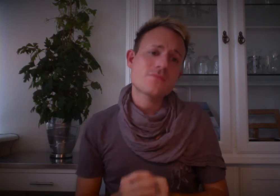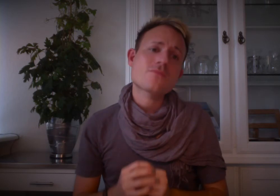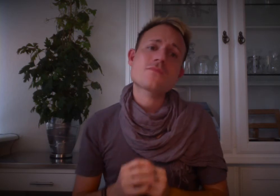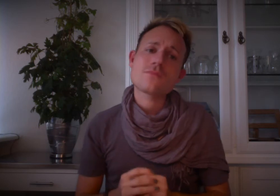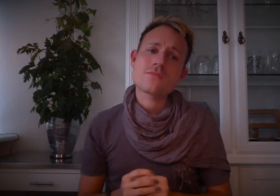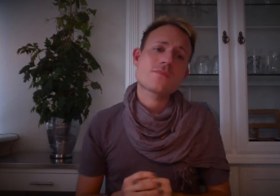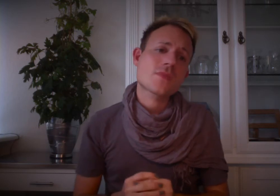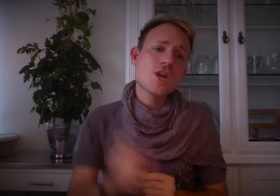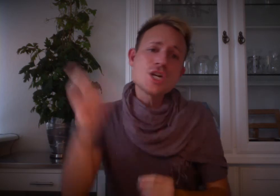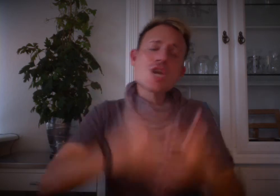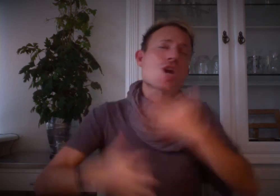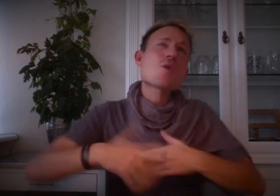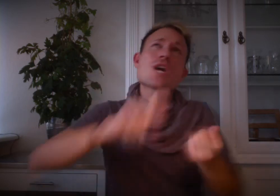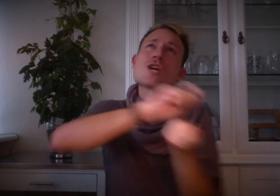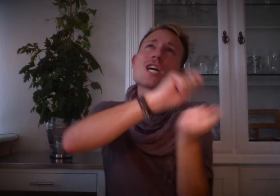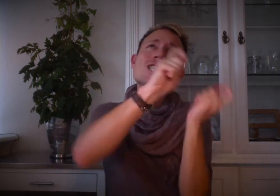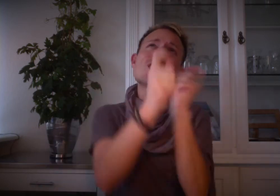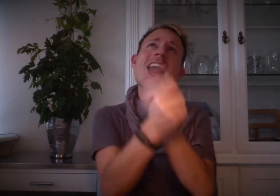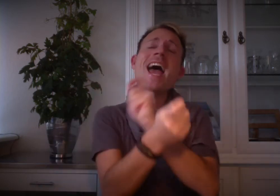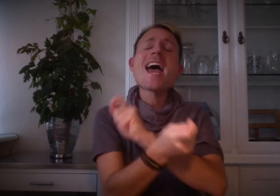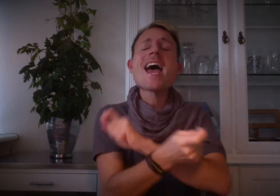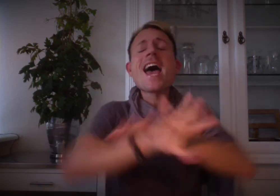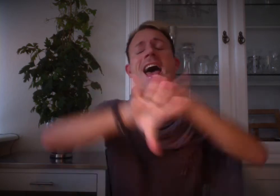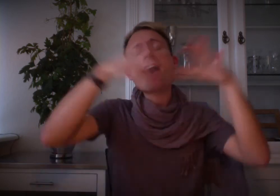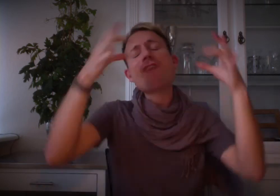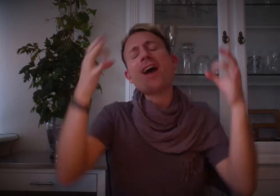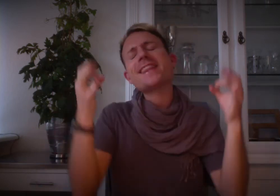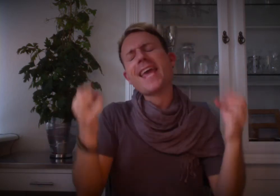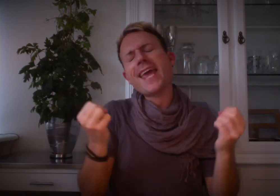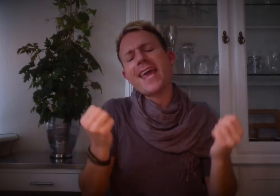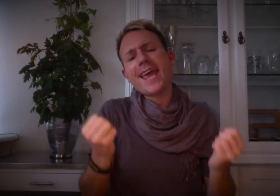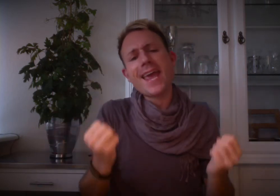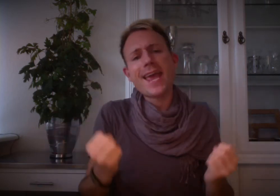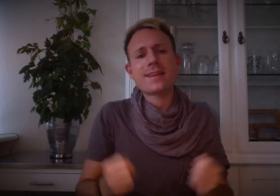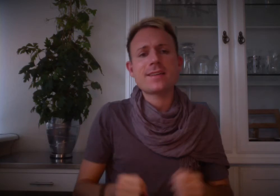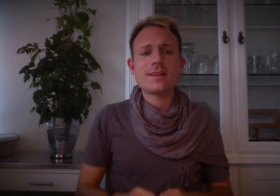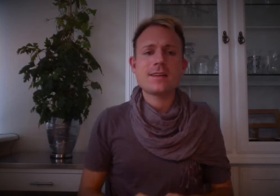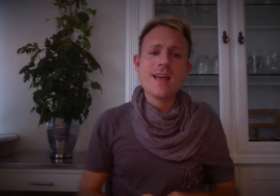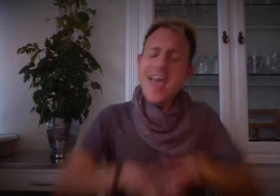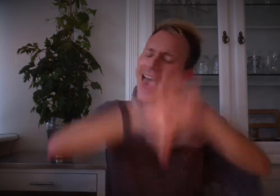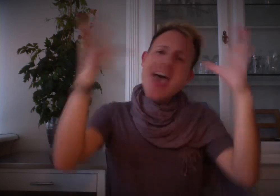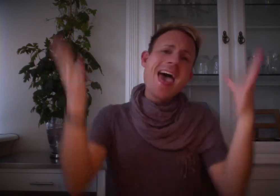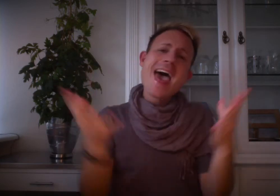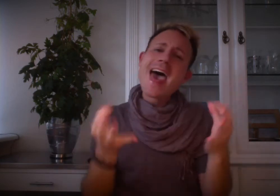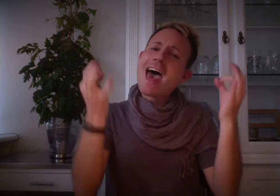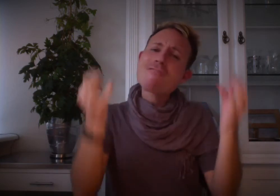She would change everything Everything